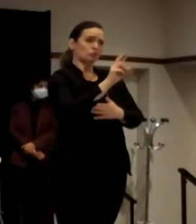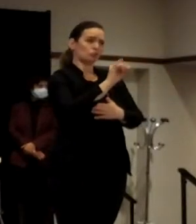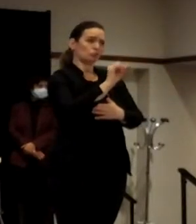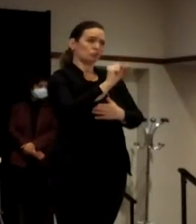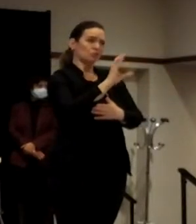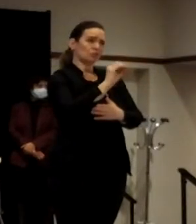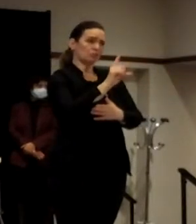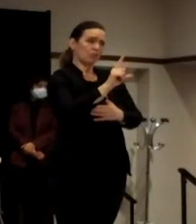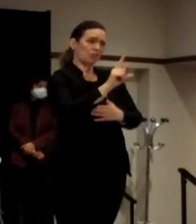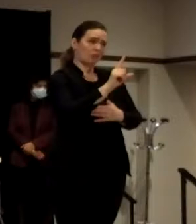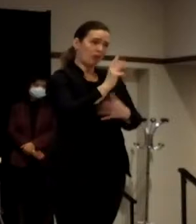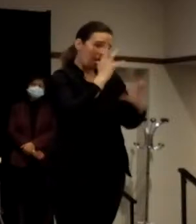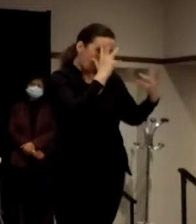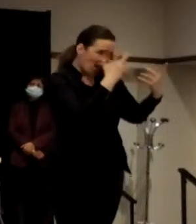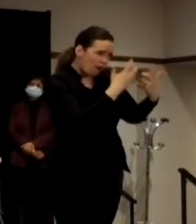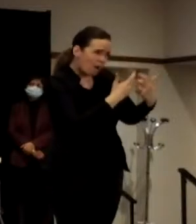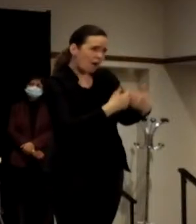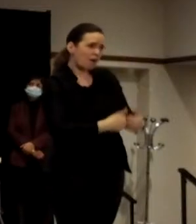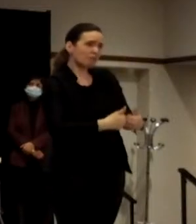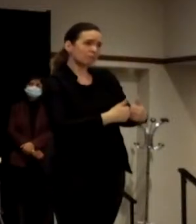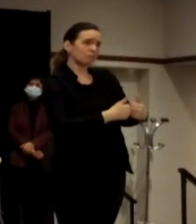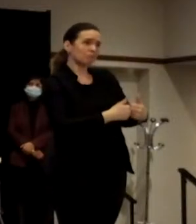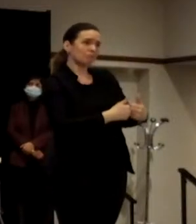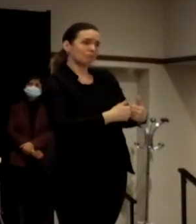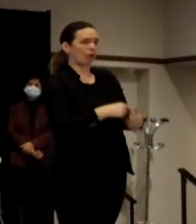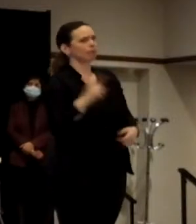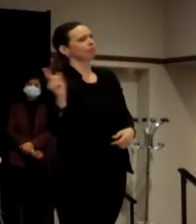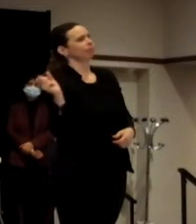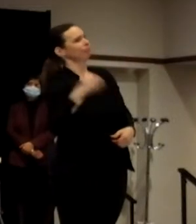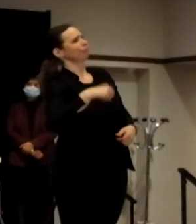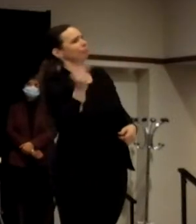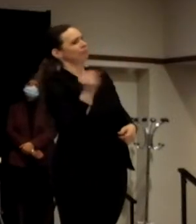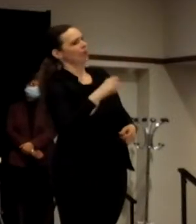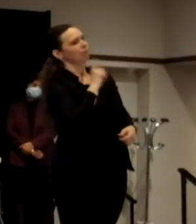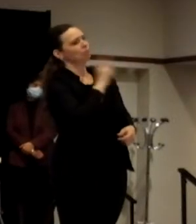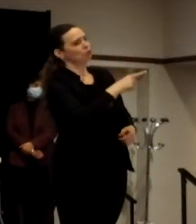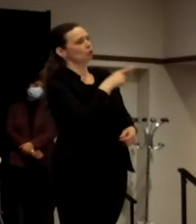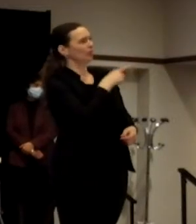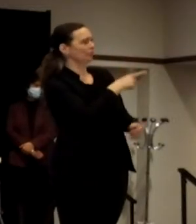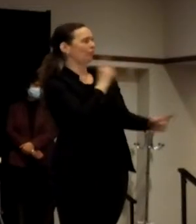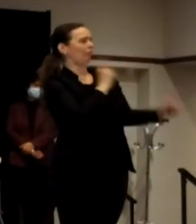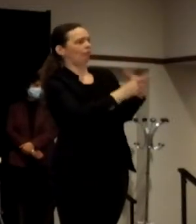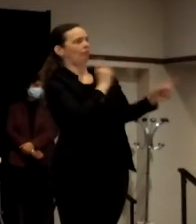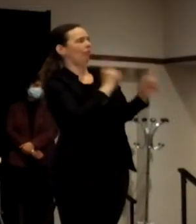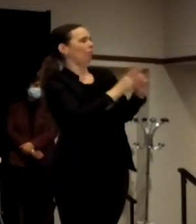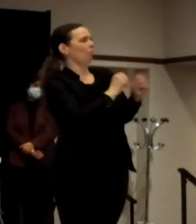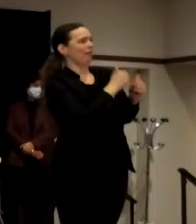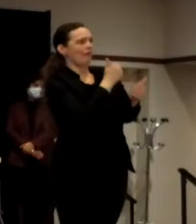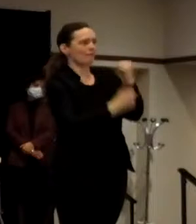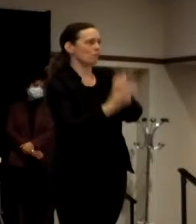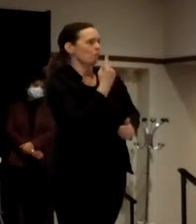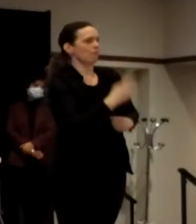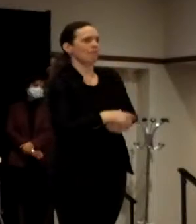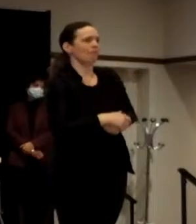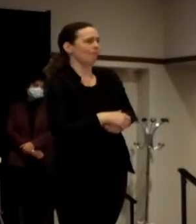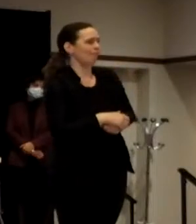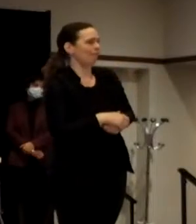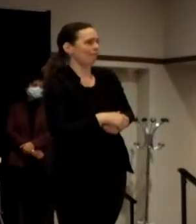he part of that discussion? I'm sure they're talking to everybody. Yeah. Do